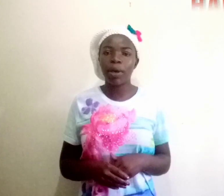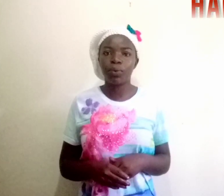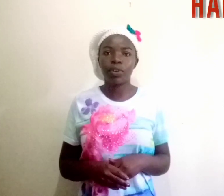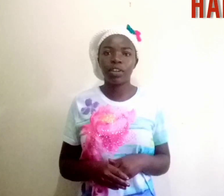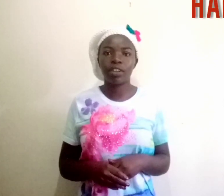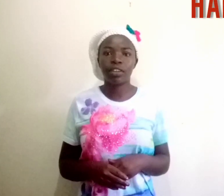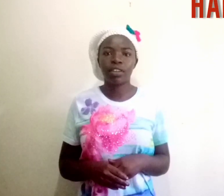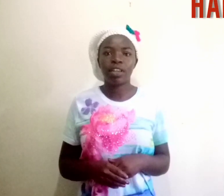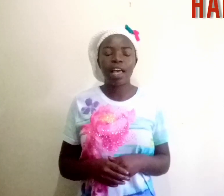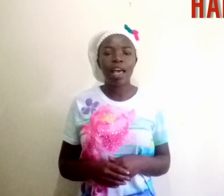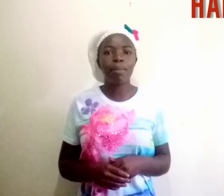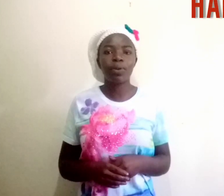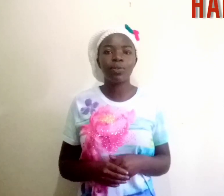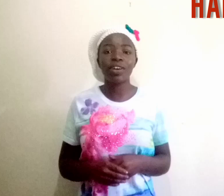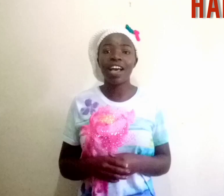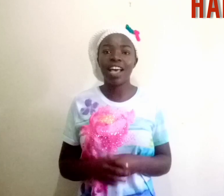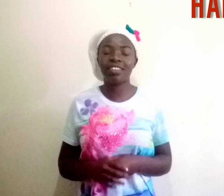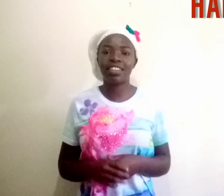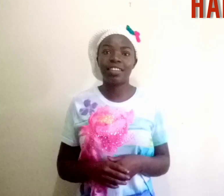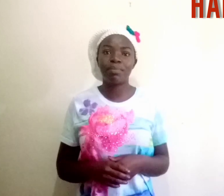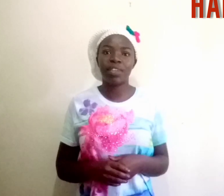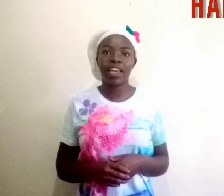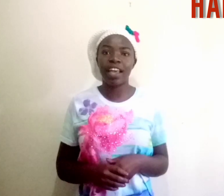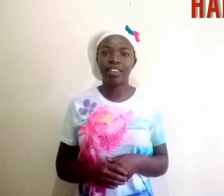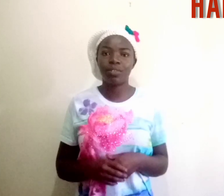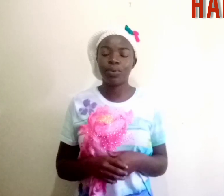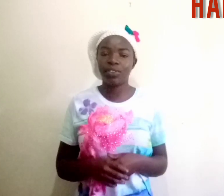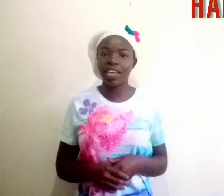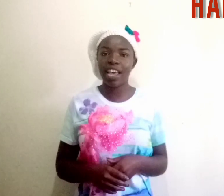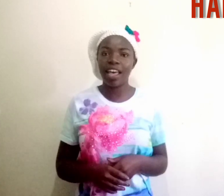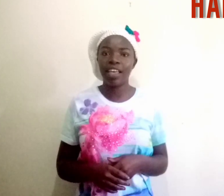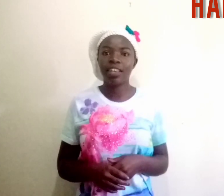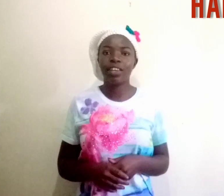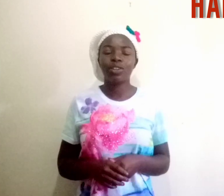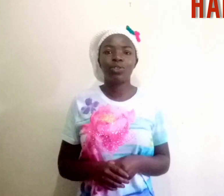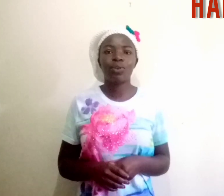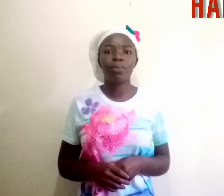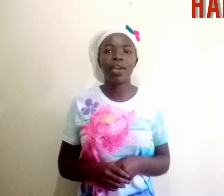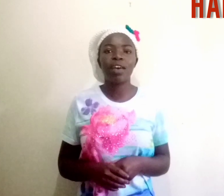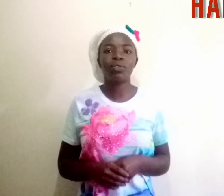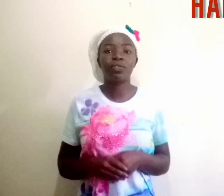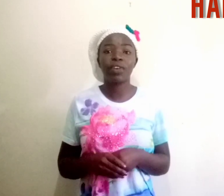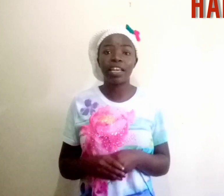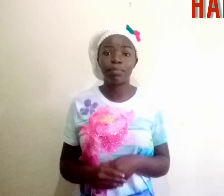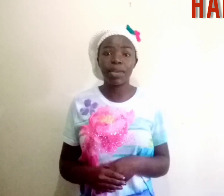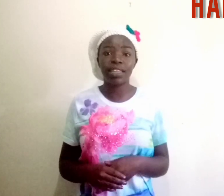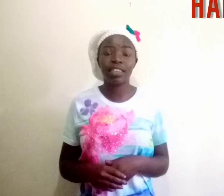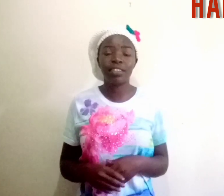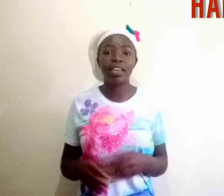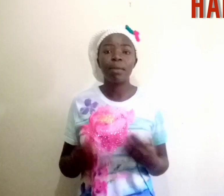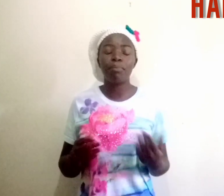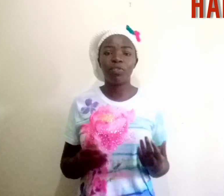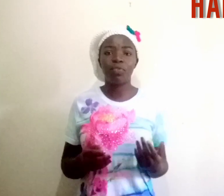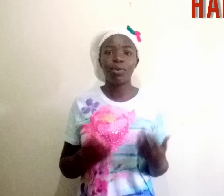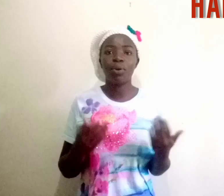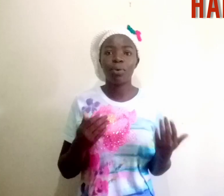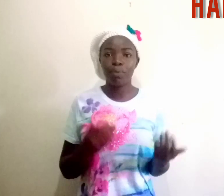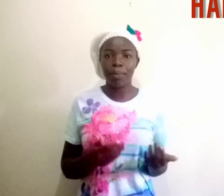Habakkuk. Habakkuk has the same sign as Hosea, so we have to finger spell it before we make